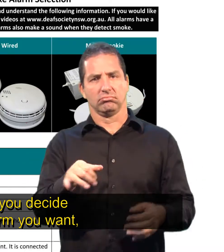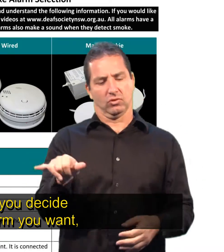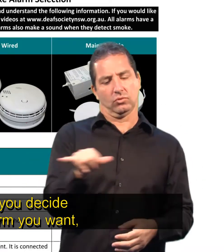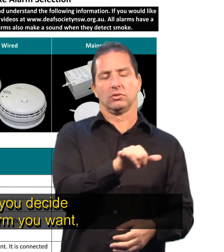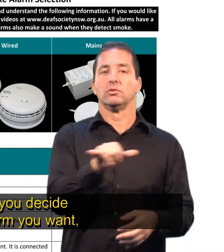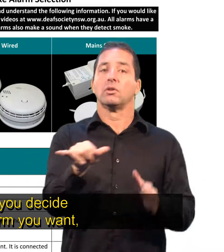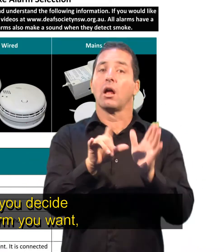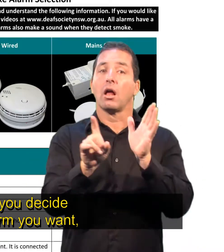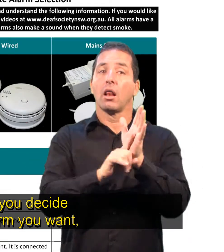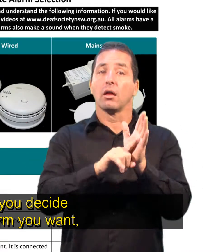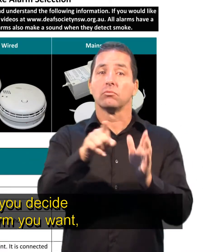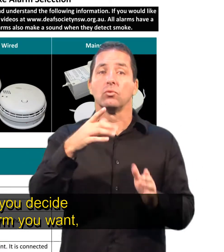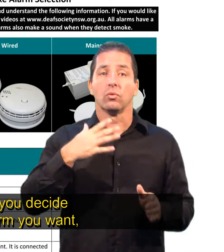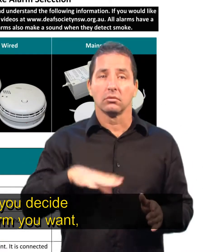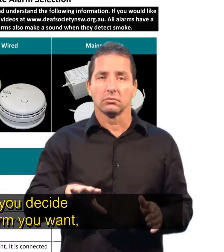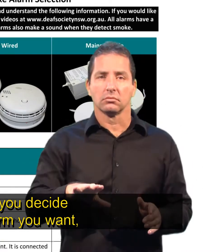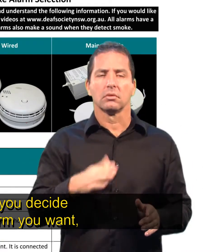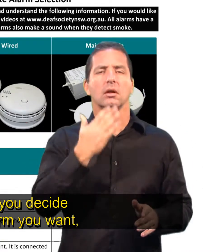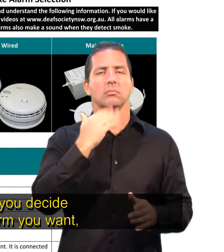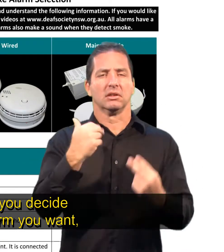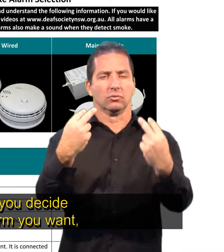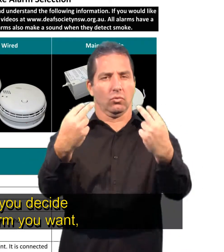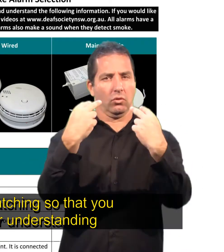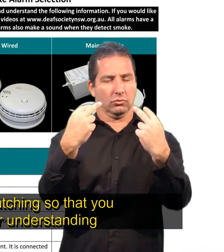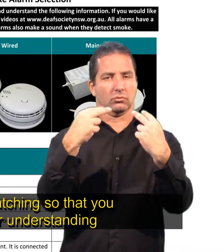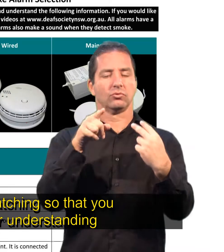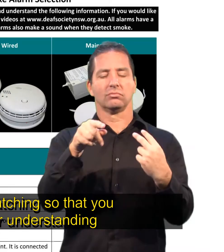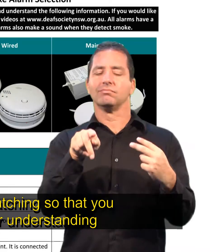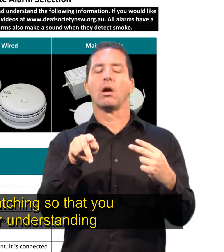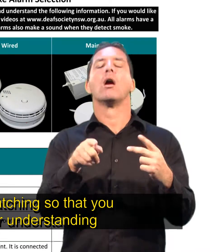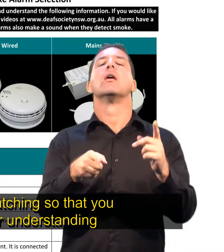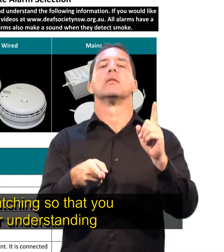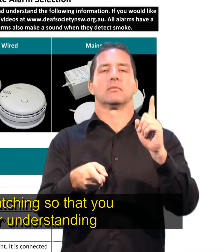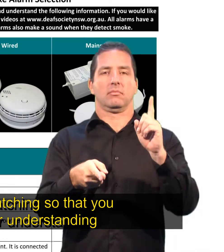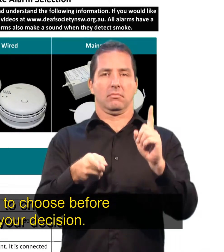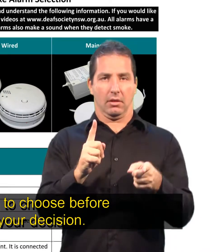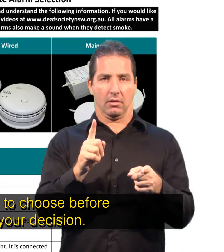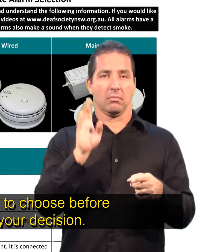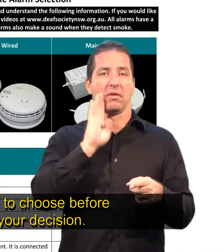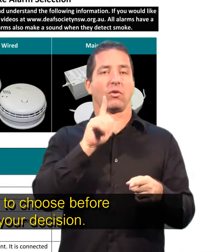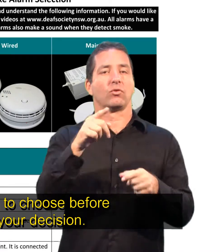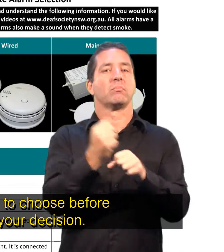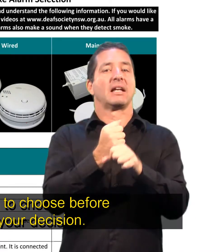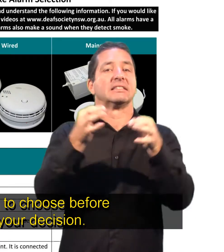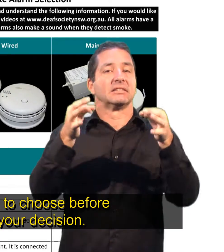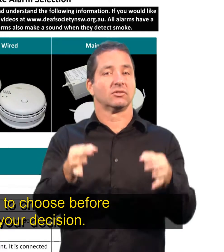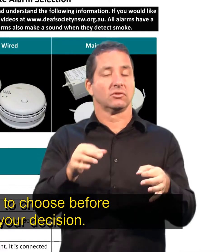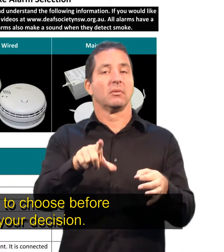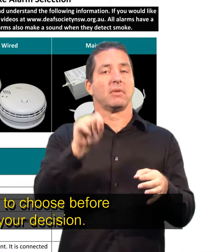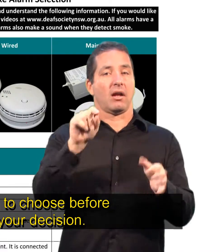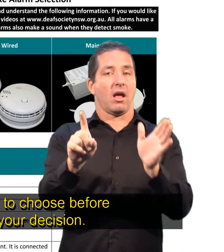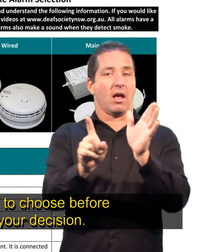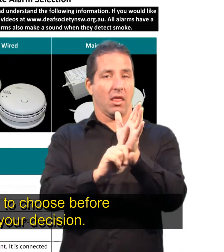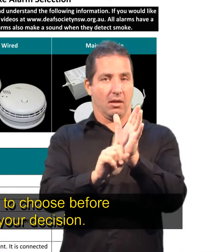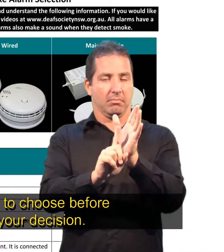To help you decide which alarm you want, please keep watching so you have a better understanding of which alarm to choose before